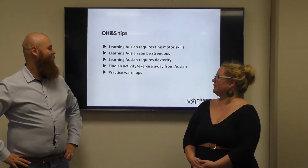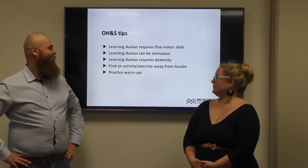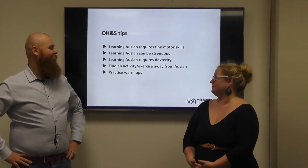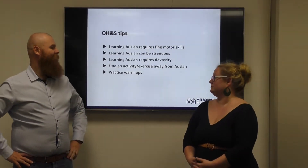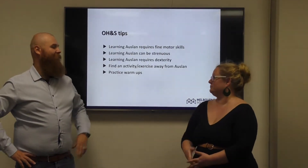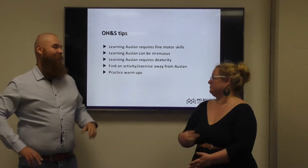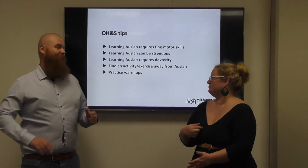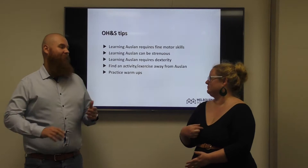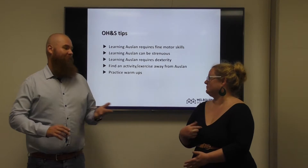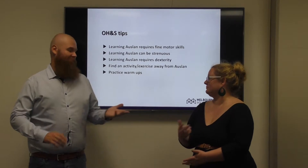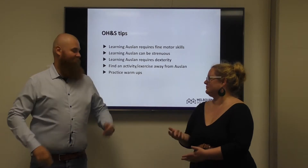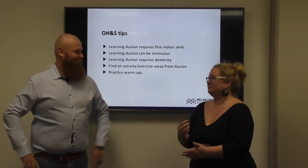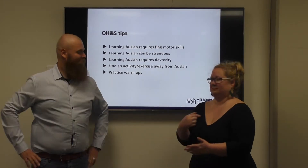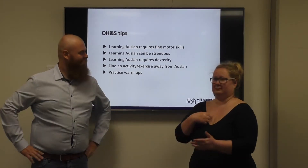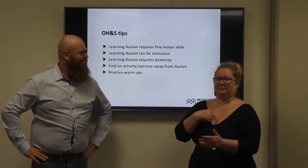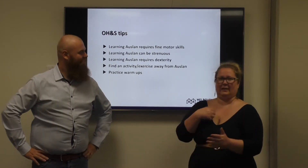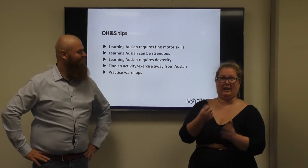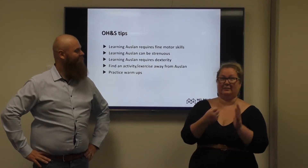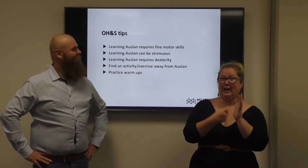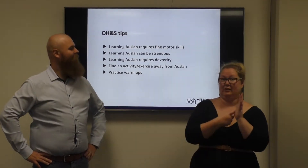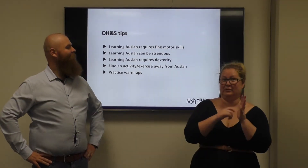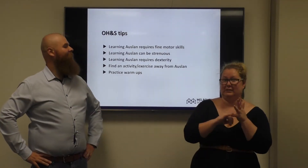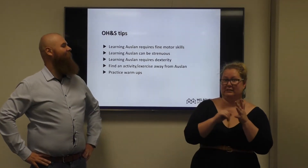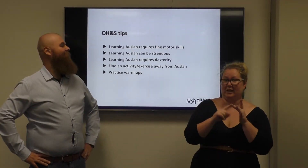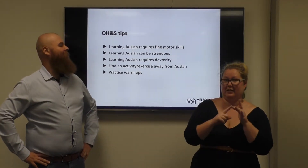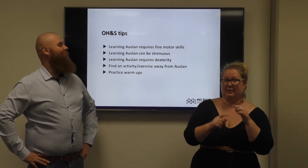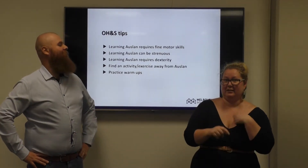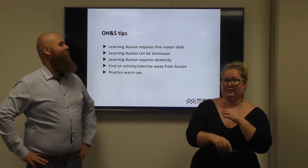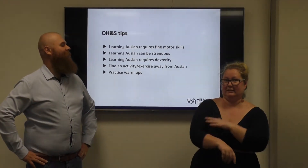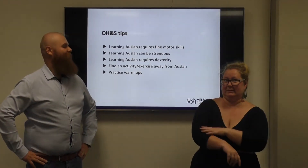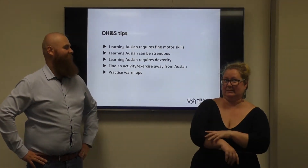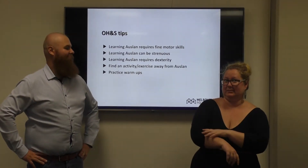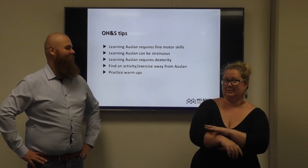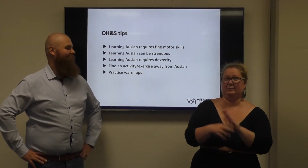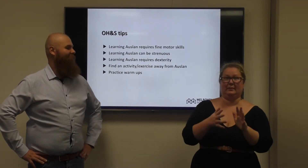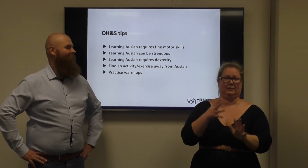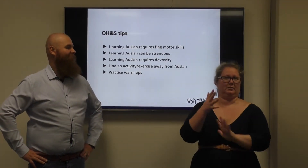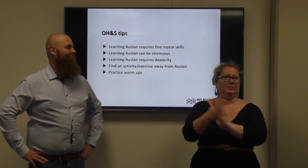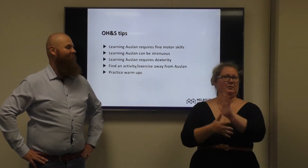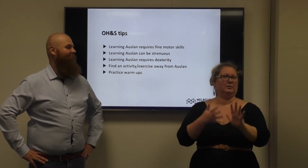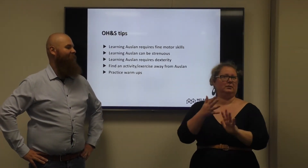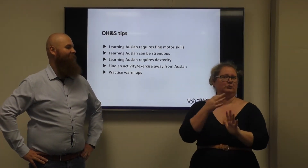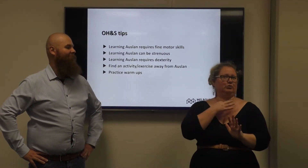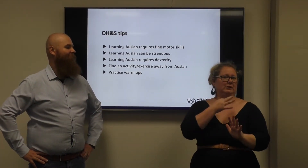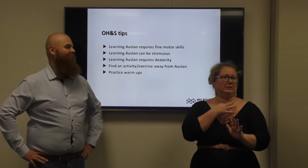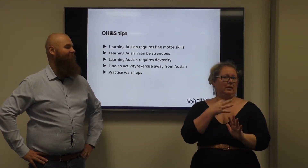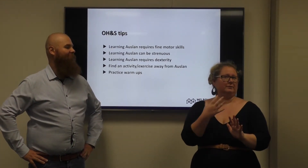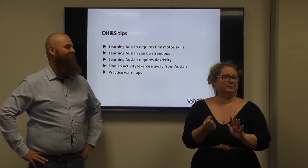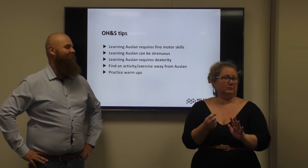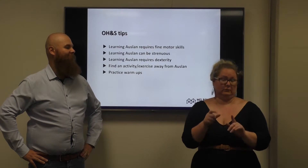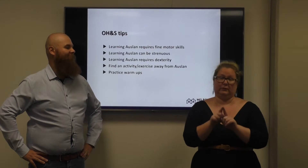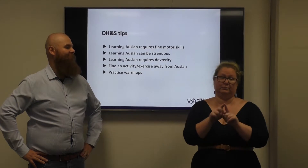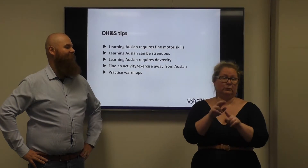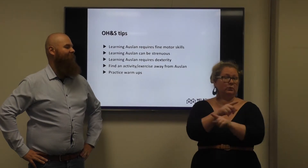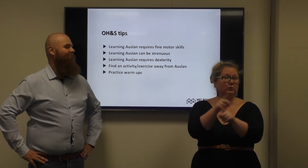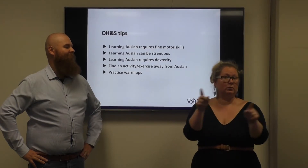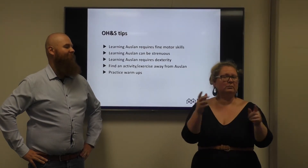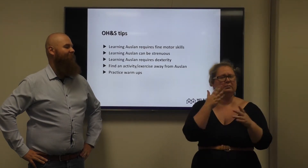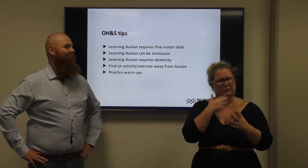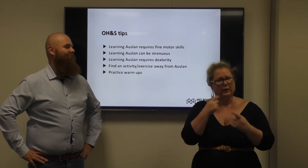Okay, now I'll talk about this. OH&S, I have an issue myself. So signing does